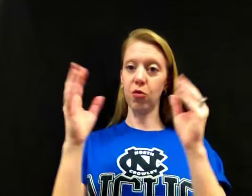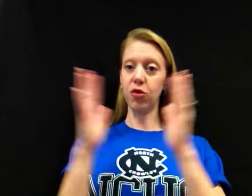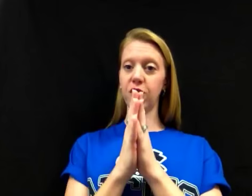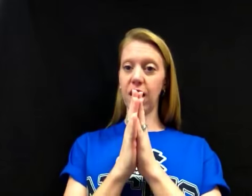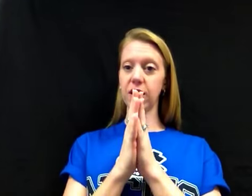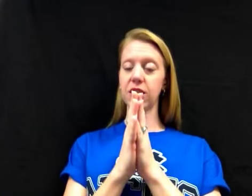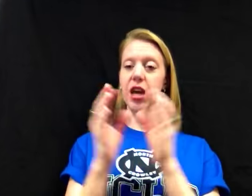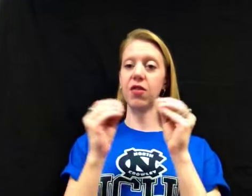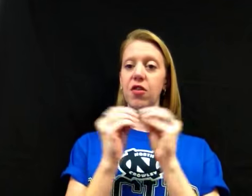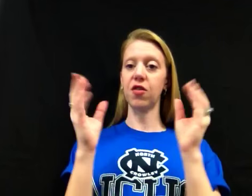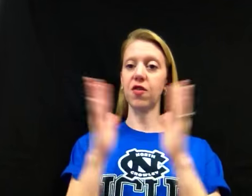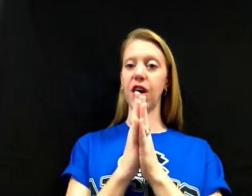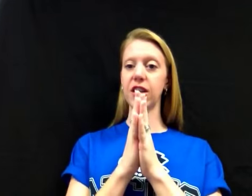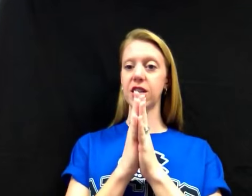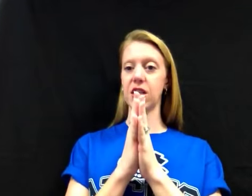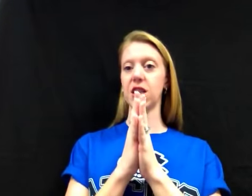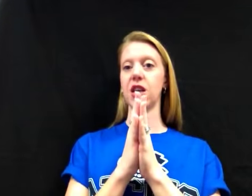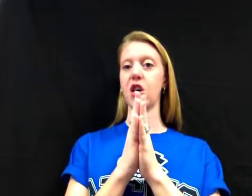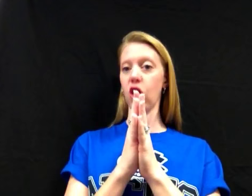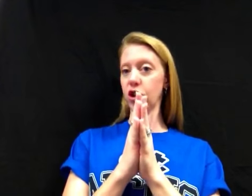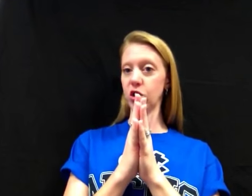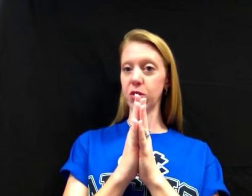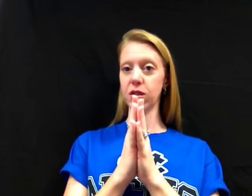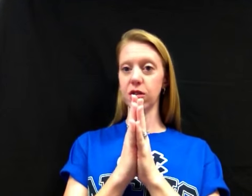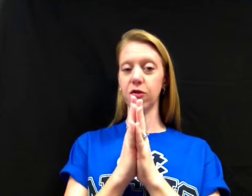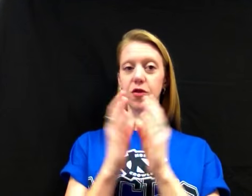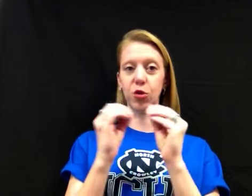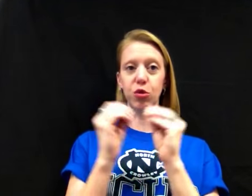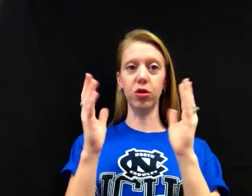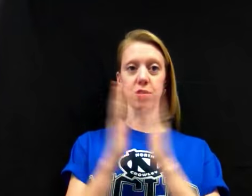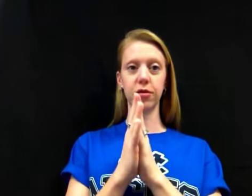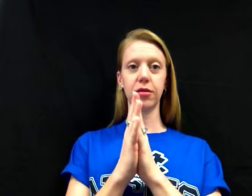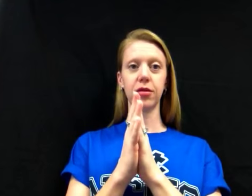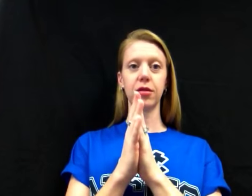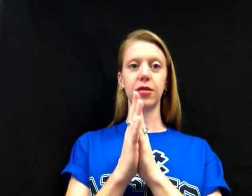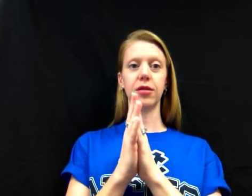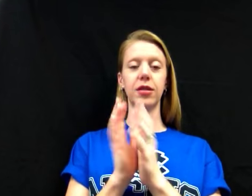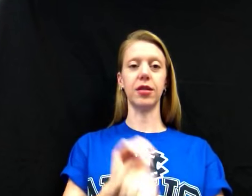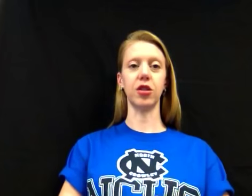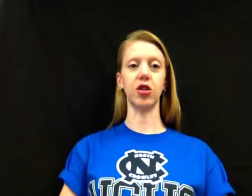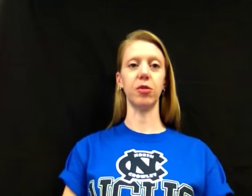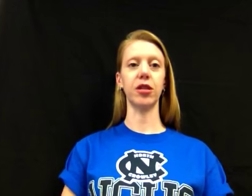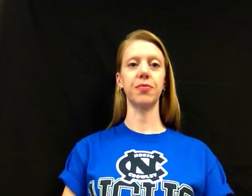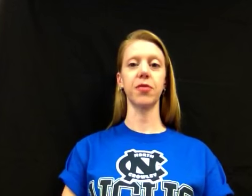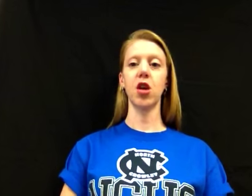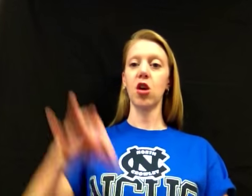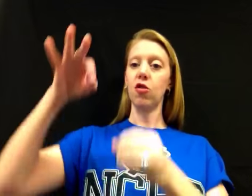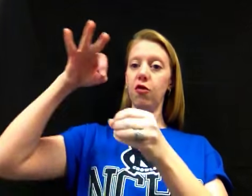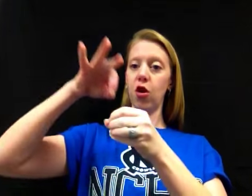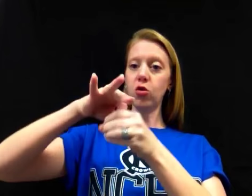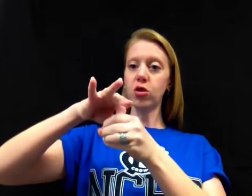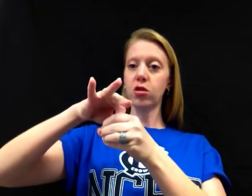Verbal fight, to have a fight that's an argument, a verbal disagreement. Vote.